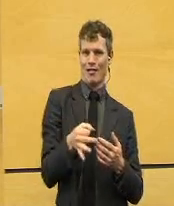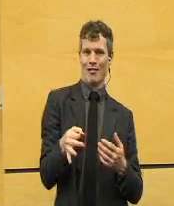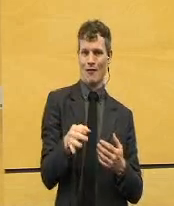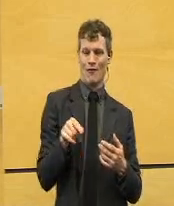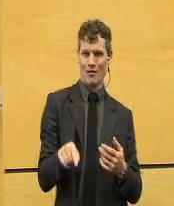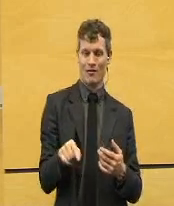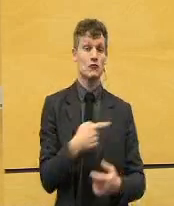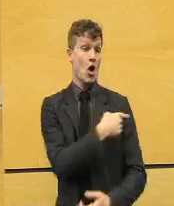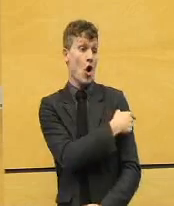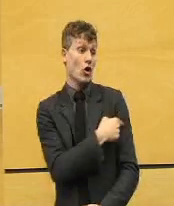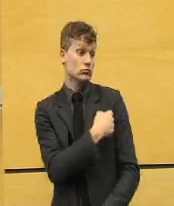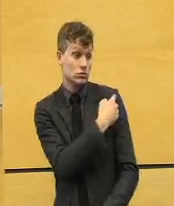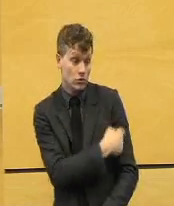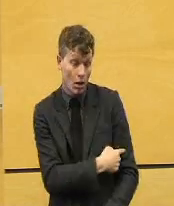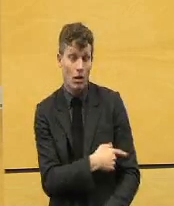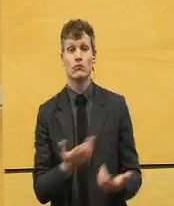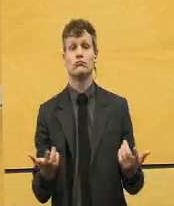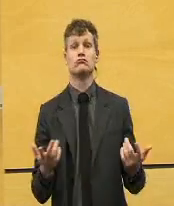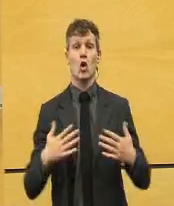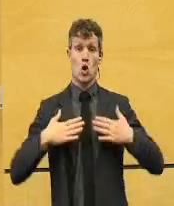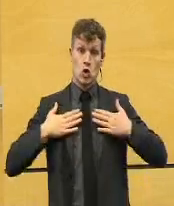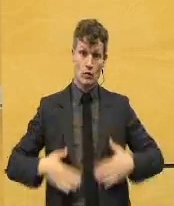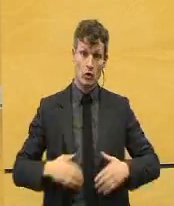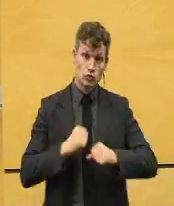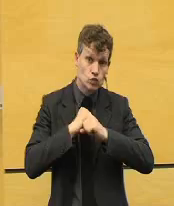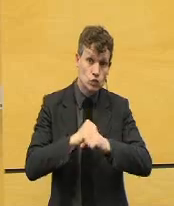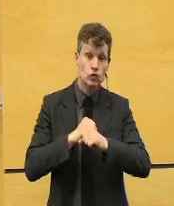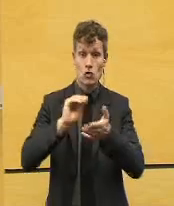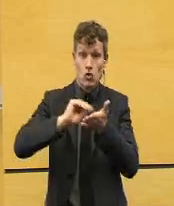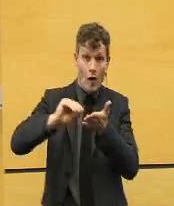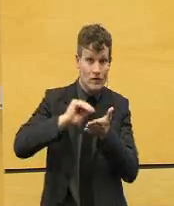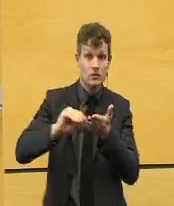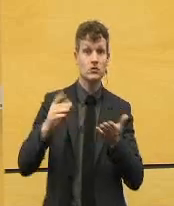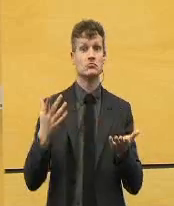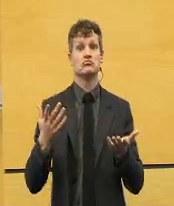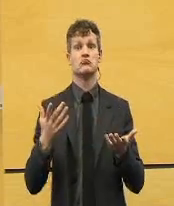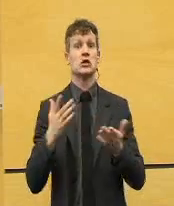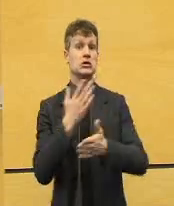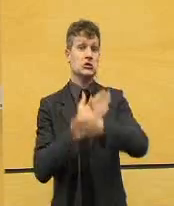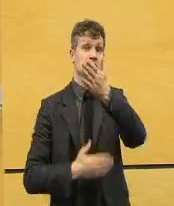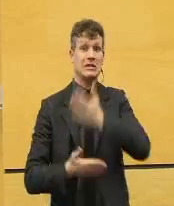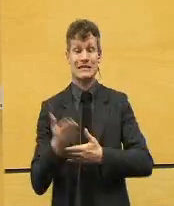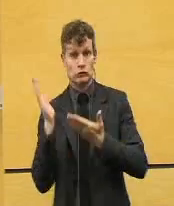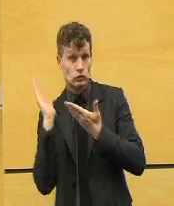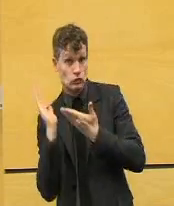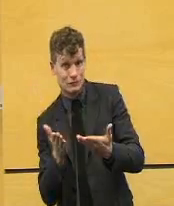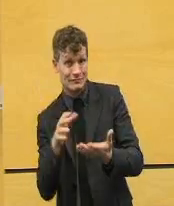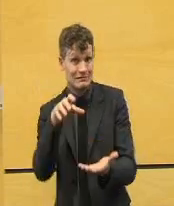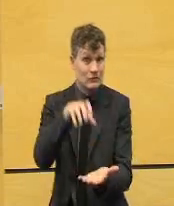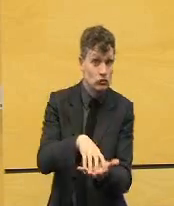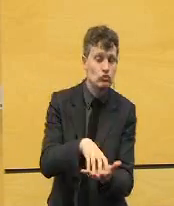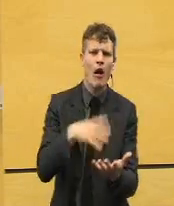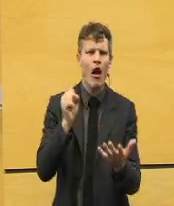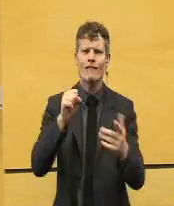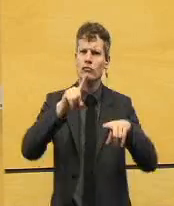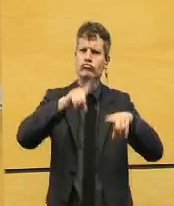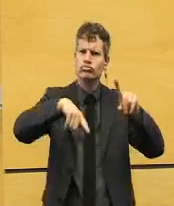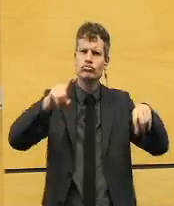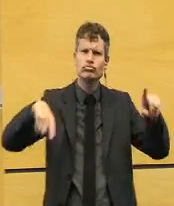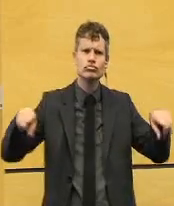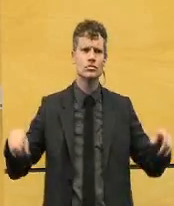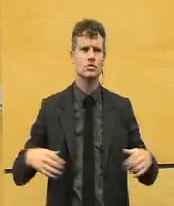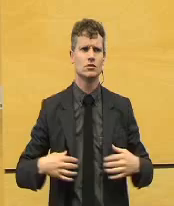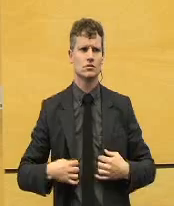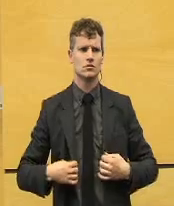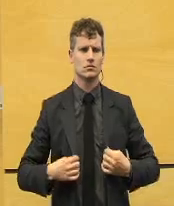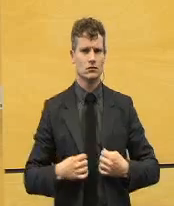social development and human security offices, disability service center, Damrong Tham